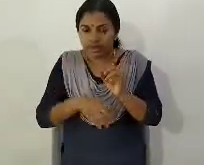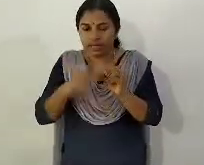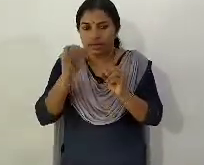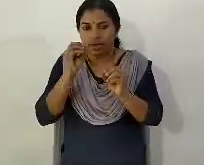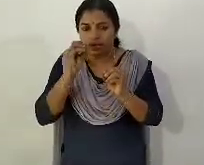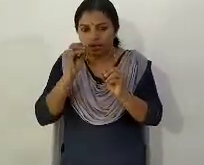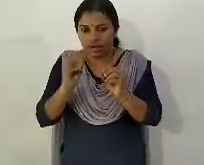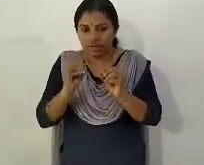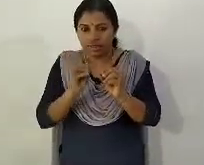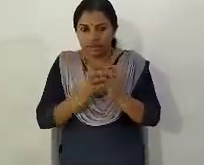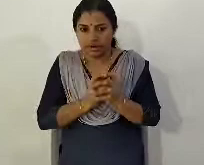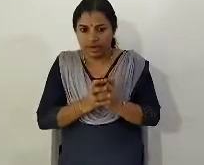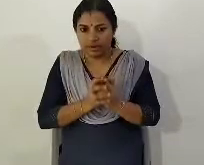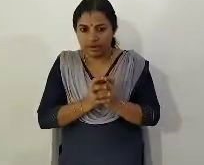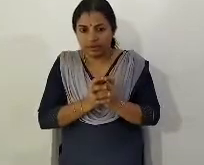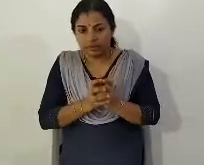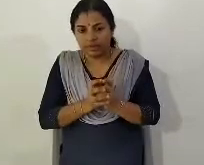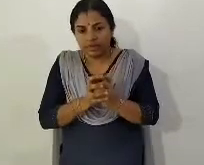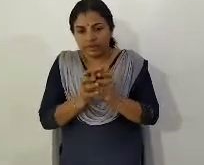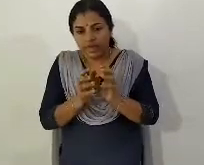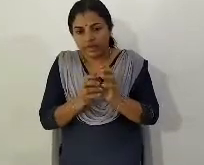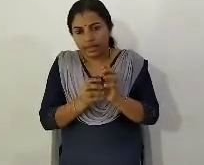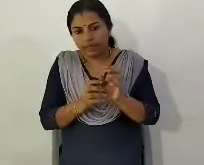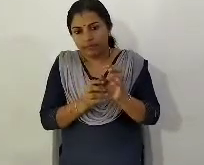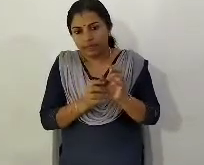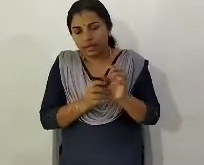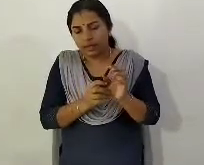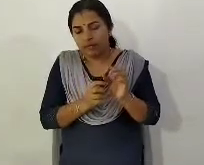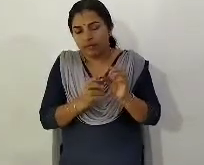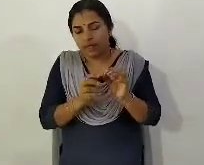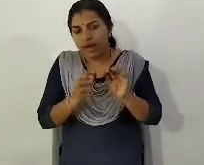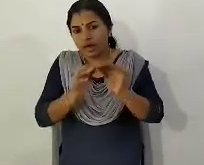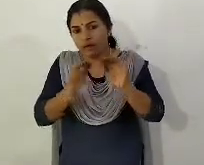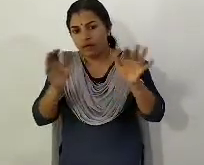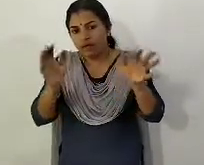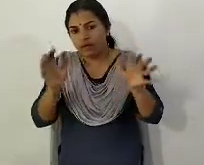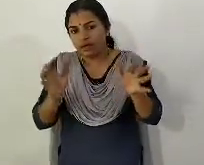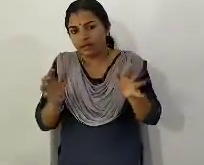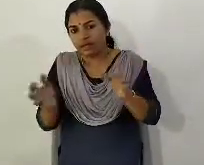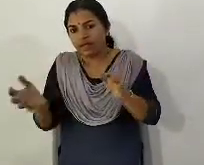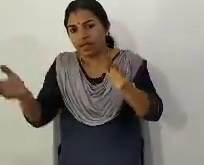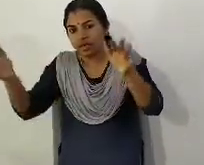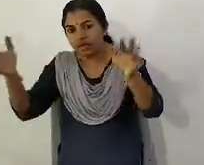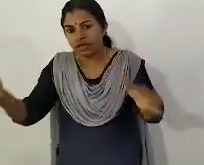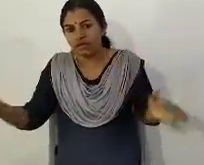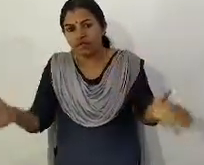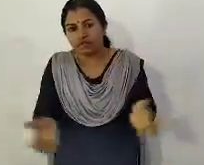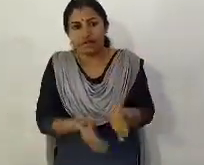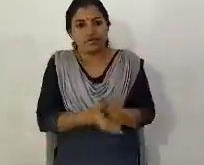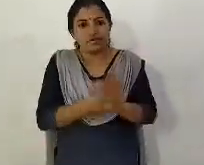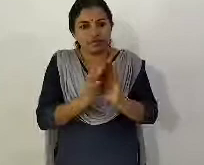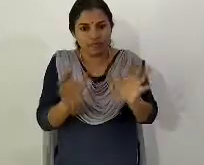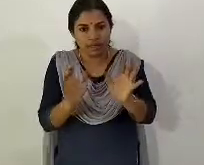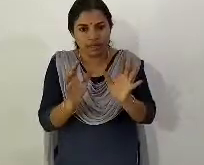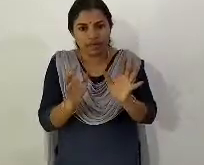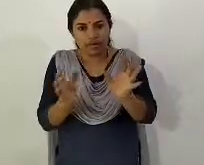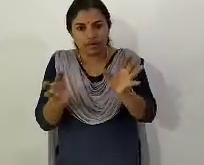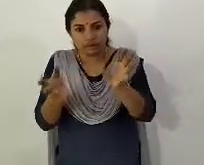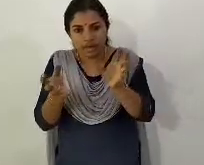create a vector image, that time we are not giving the limit of that screen. We